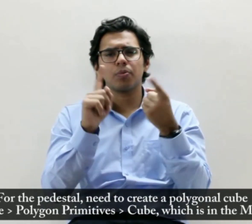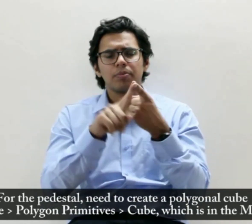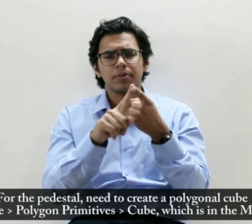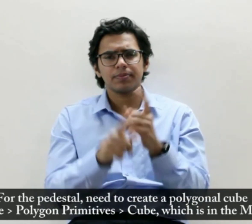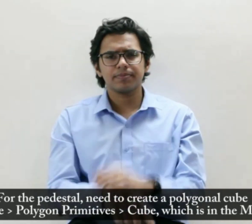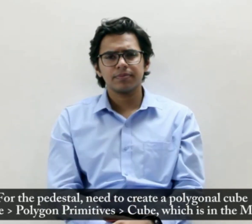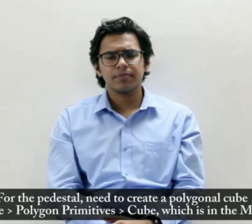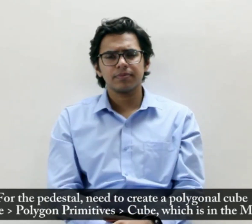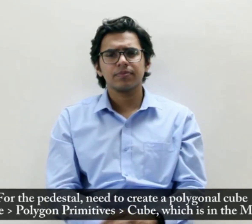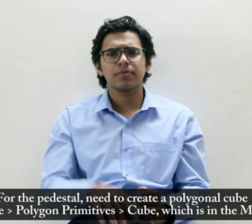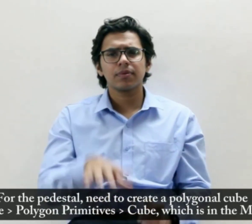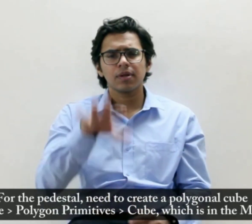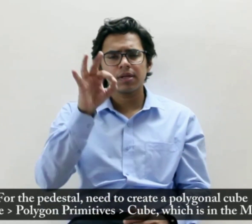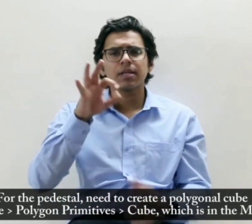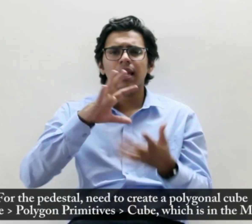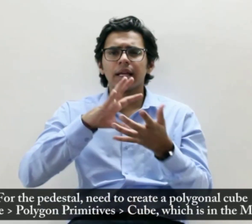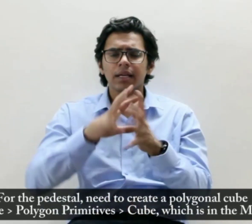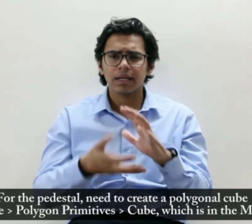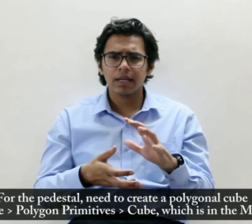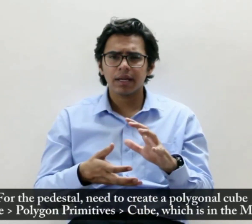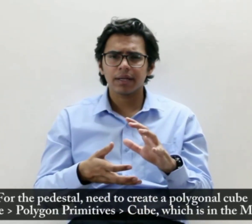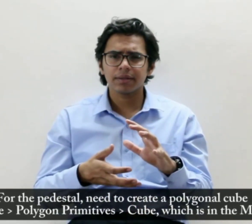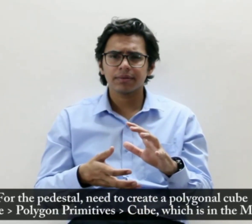Polygon Primitives, then Cube,